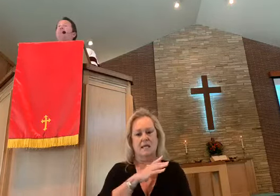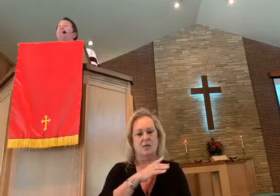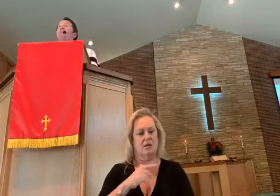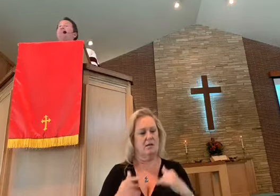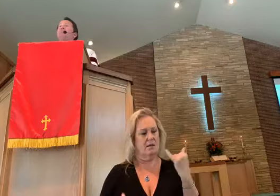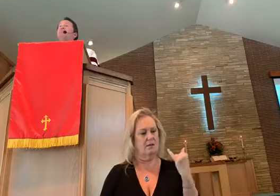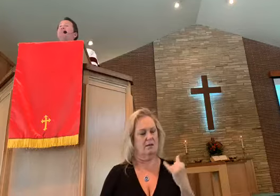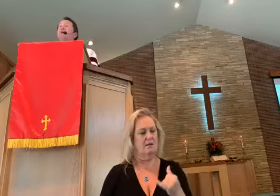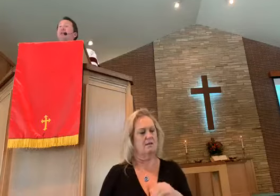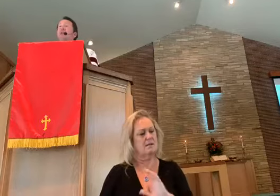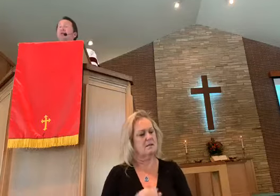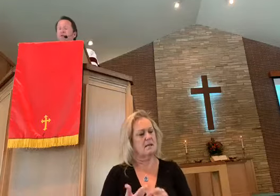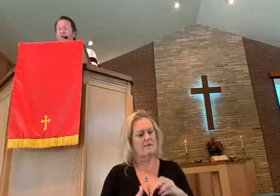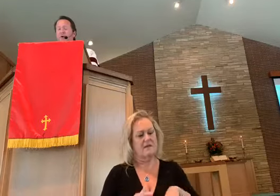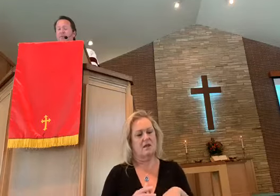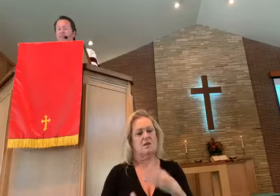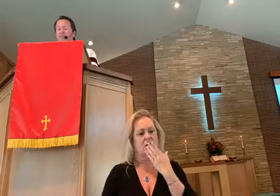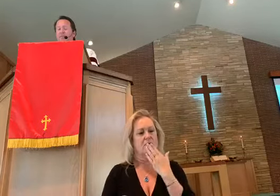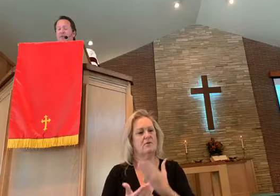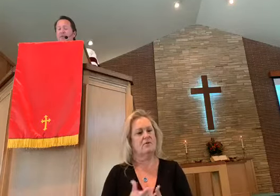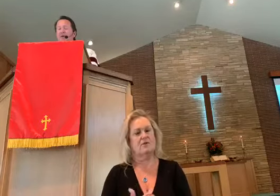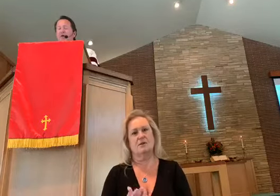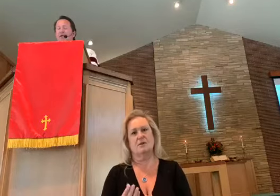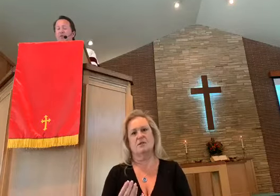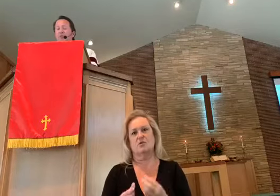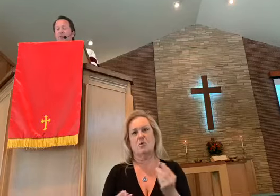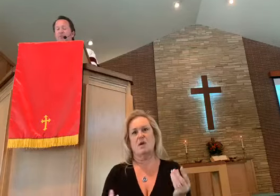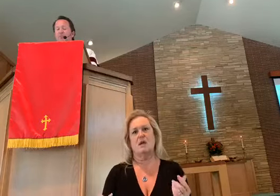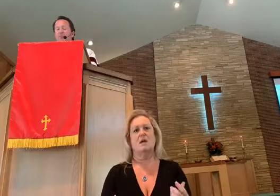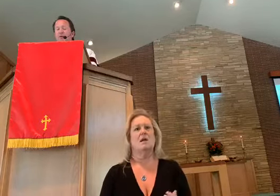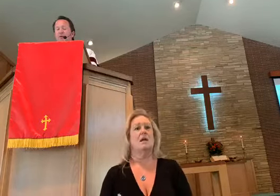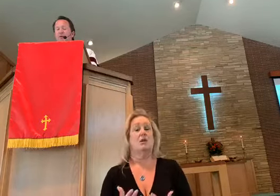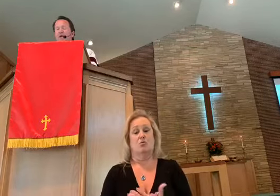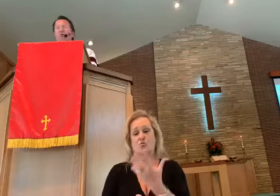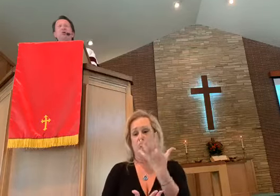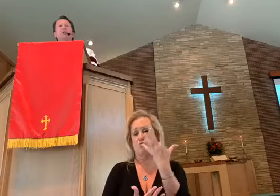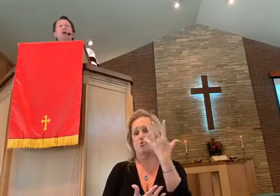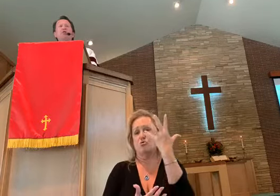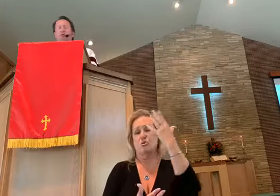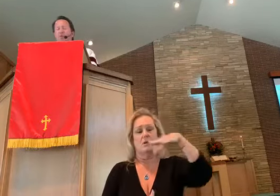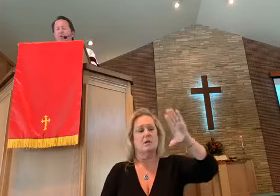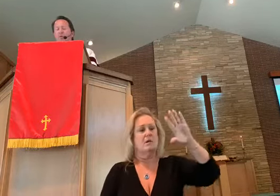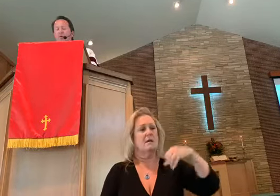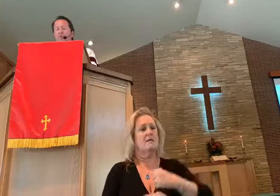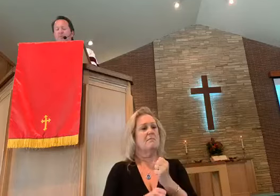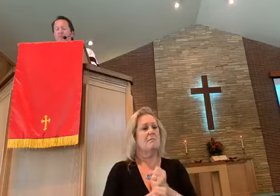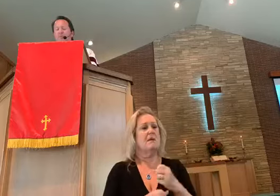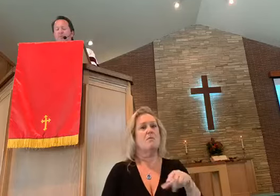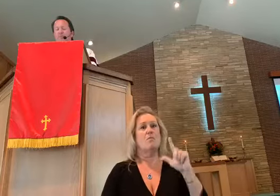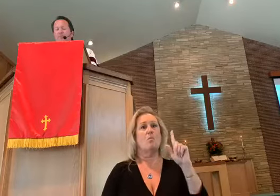Some fell into good soil, and when it grew, it produced 100-fold.